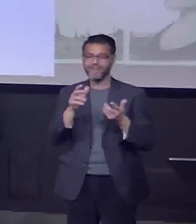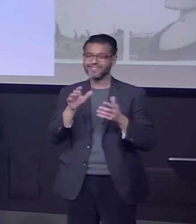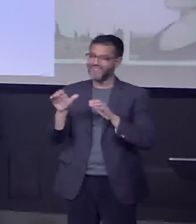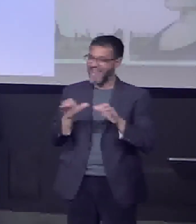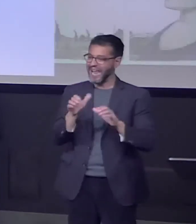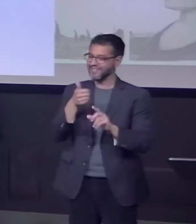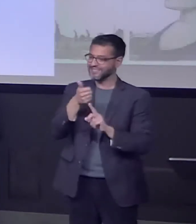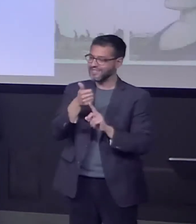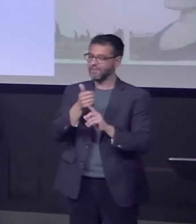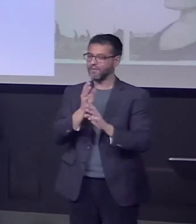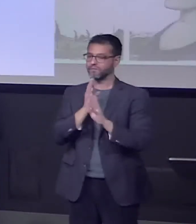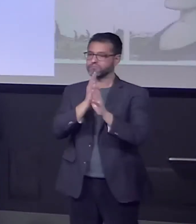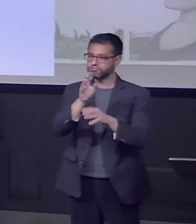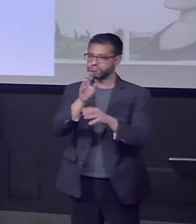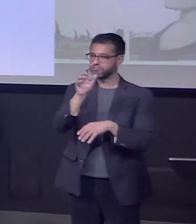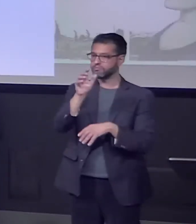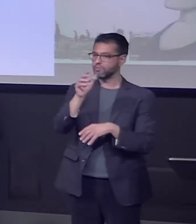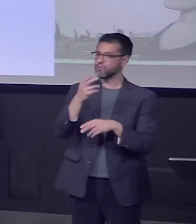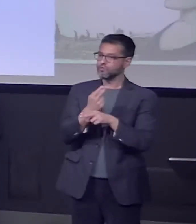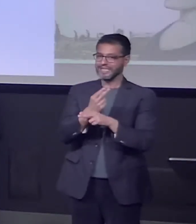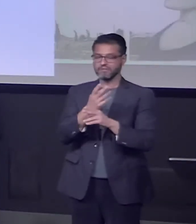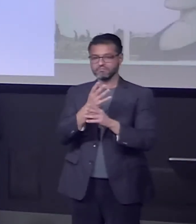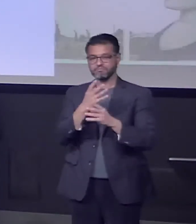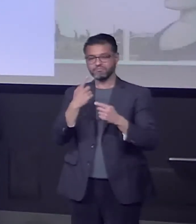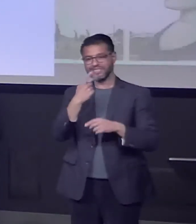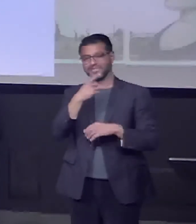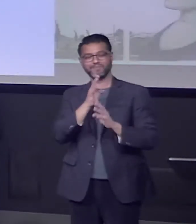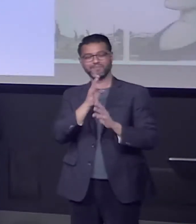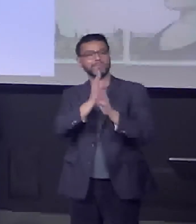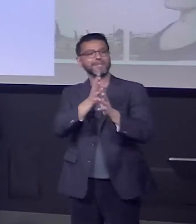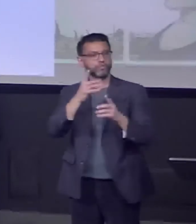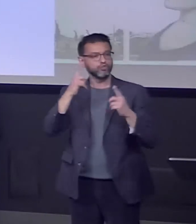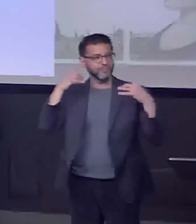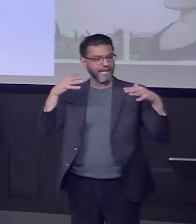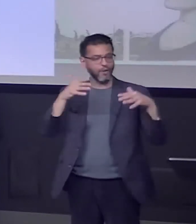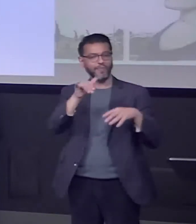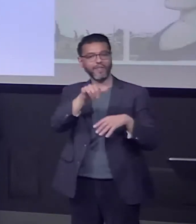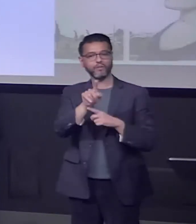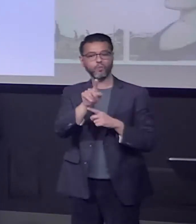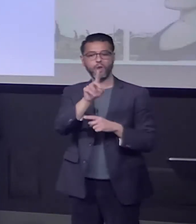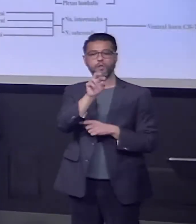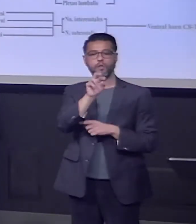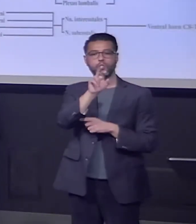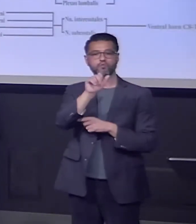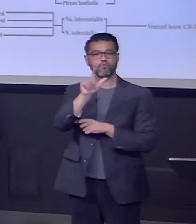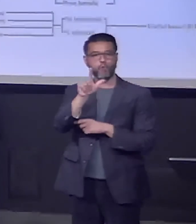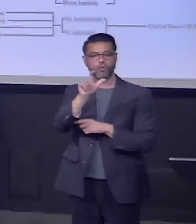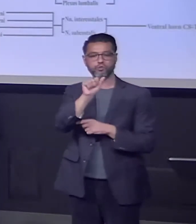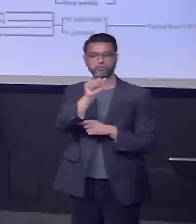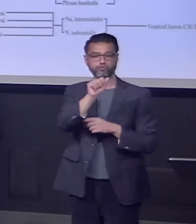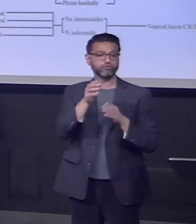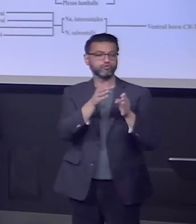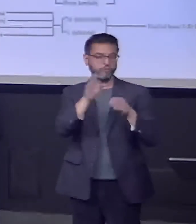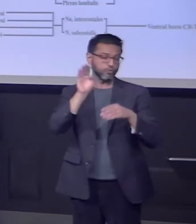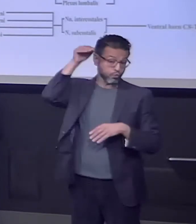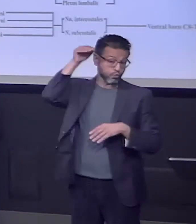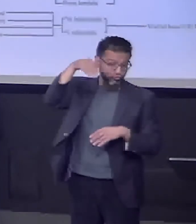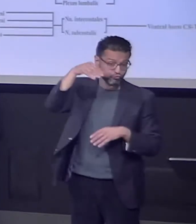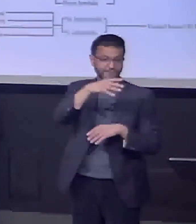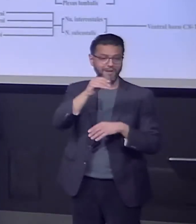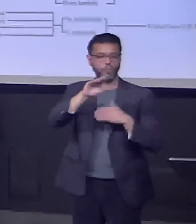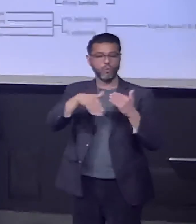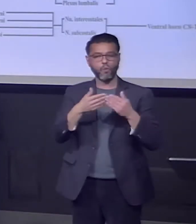articulating speech sounds, and that's where our dorsal stream, the whole closed loop system between the sensory and the motor